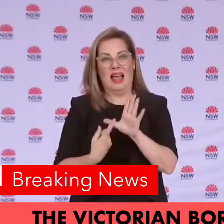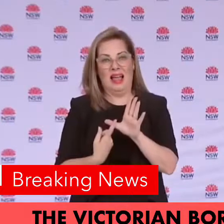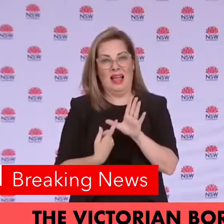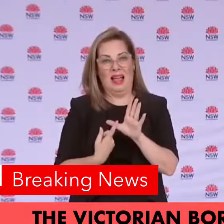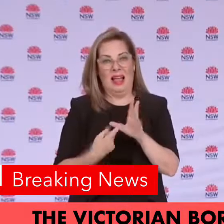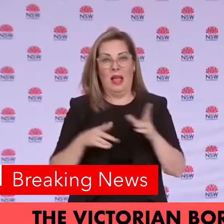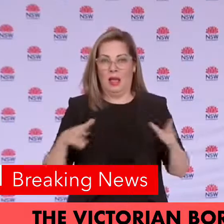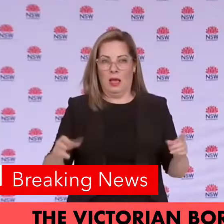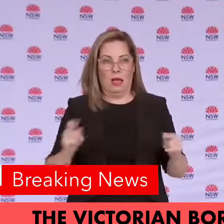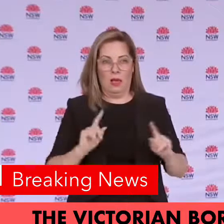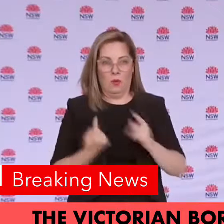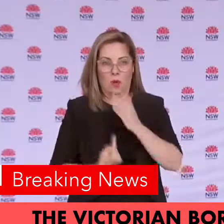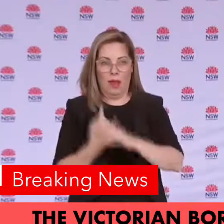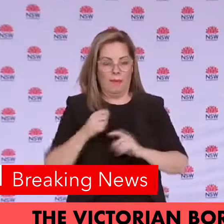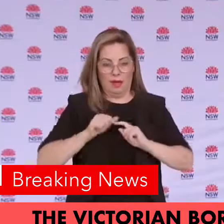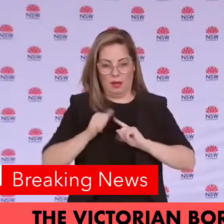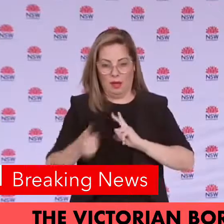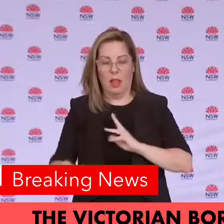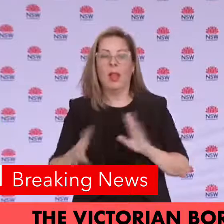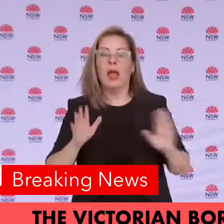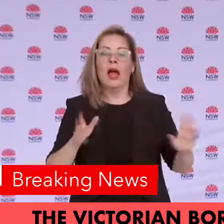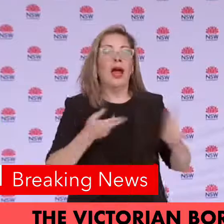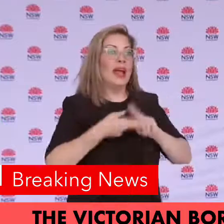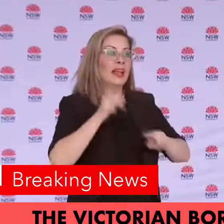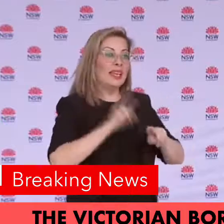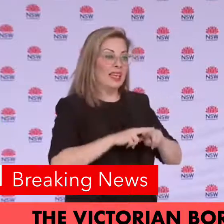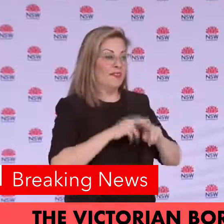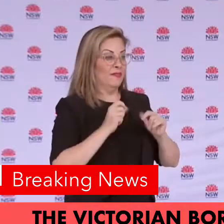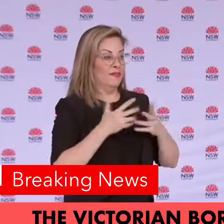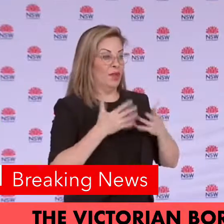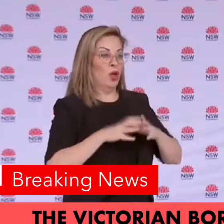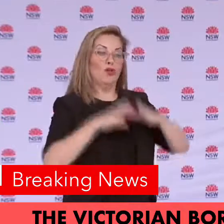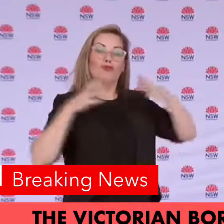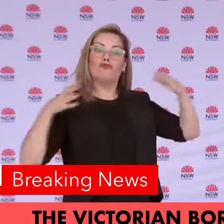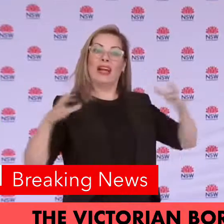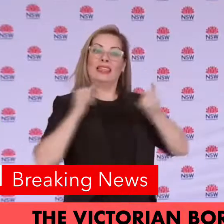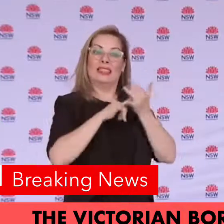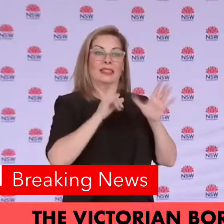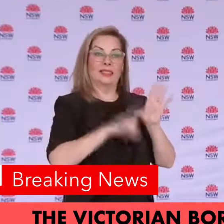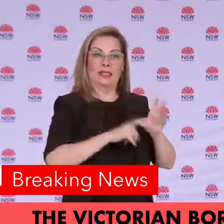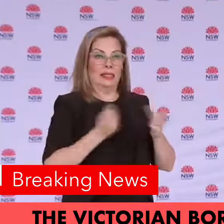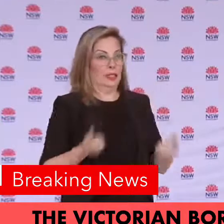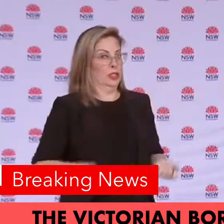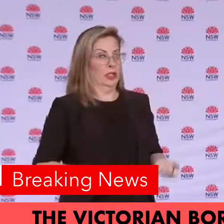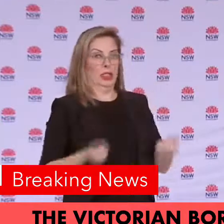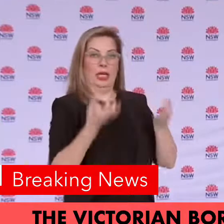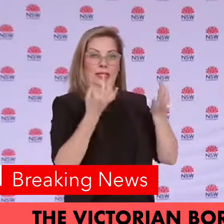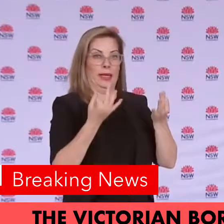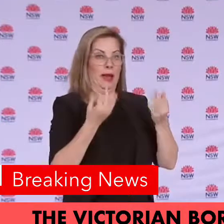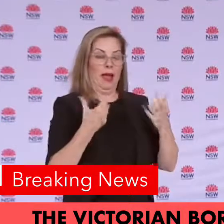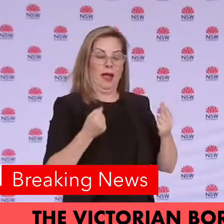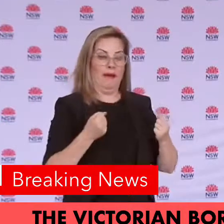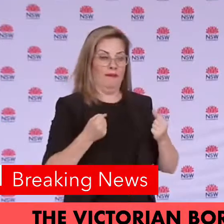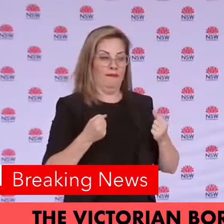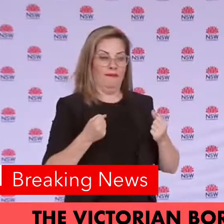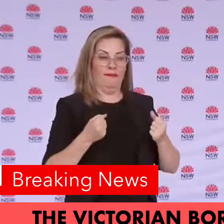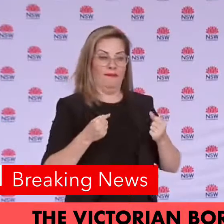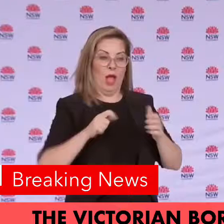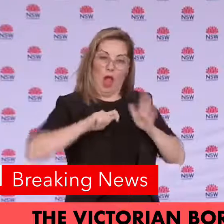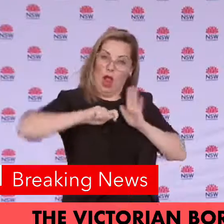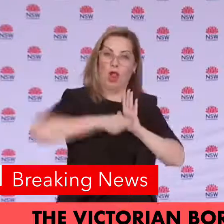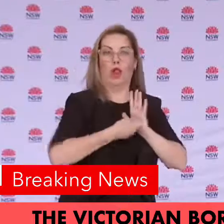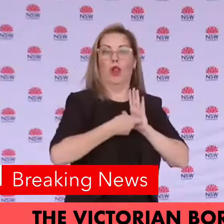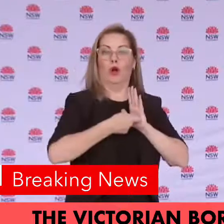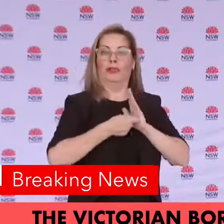consider, if not putting Sydney into a lockdown, Greater Sydney into a lockdown, perhaps travel bans, a travel zone?